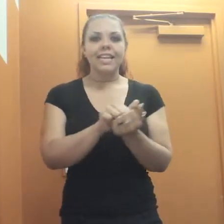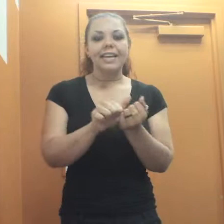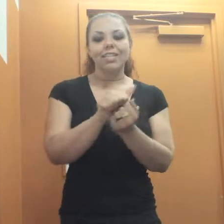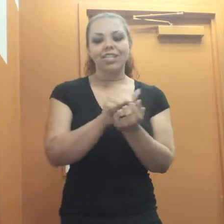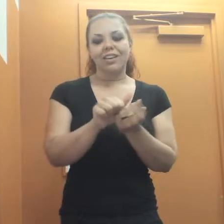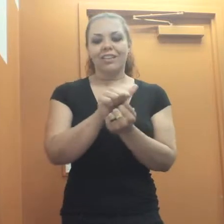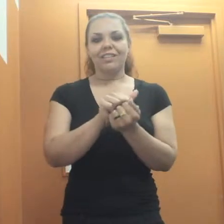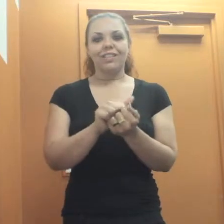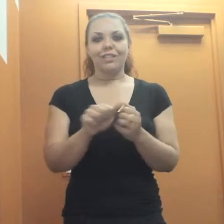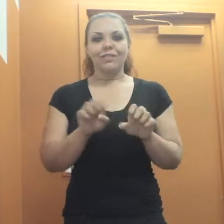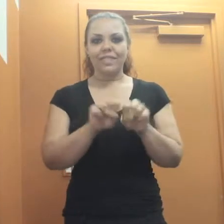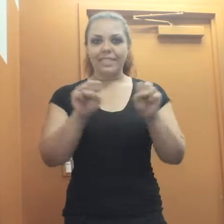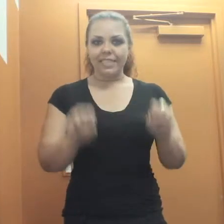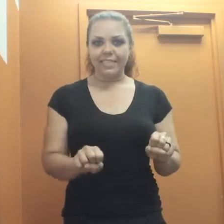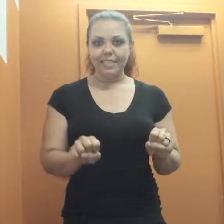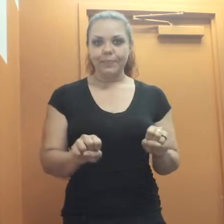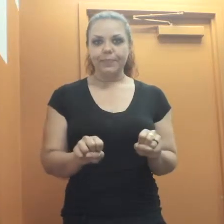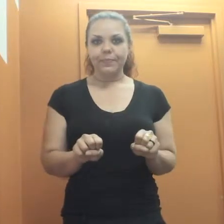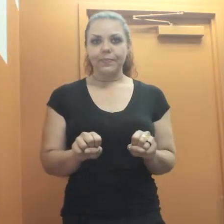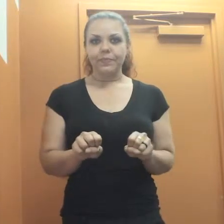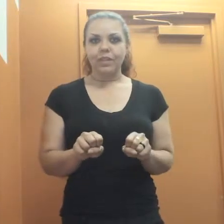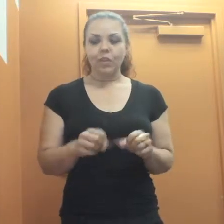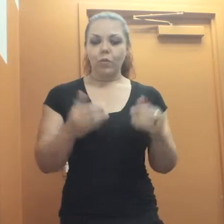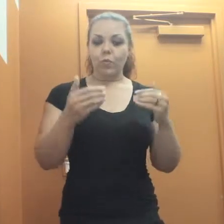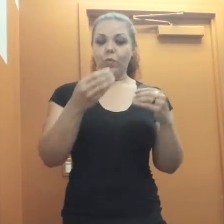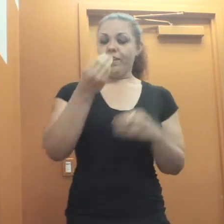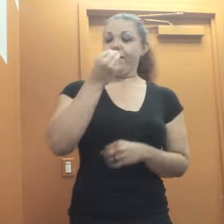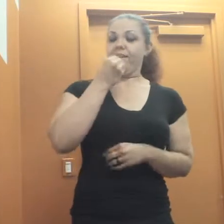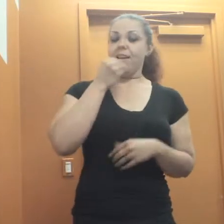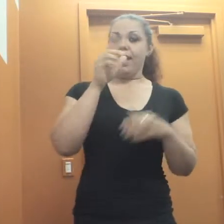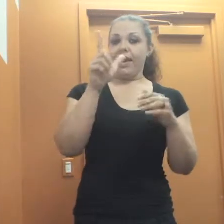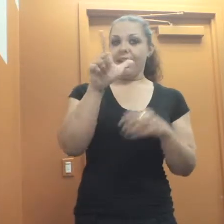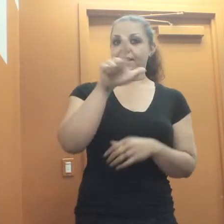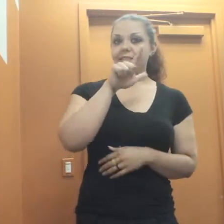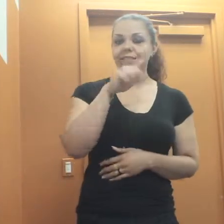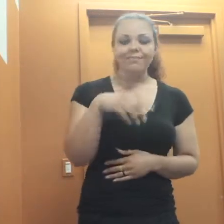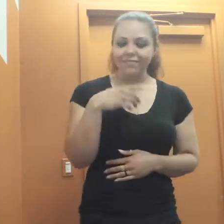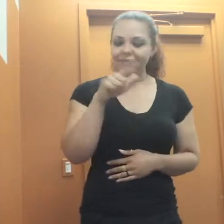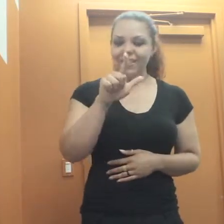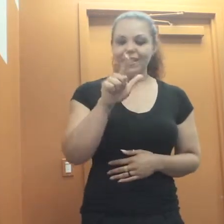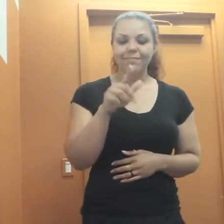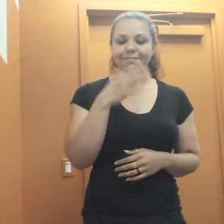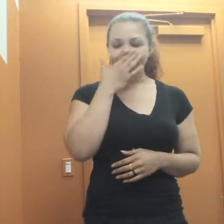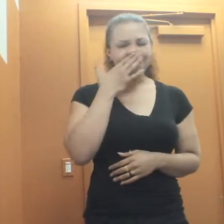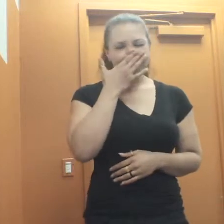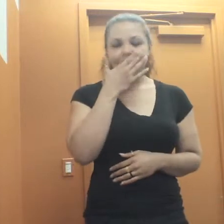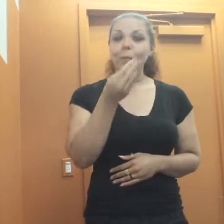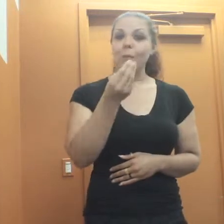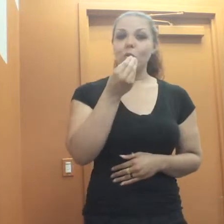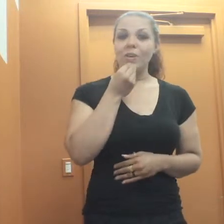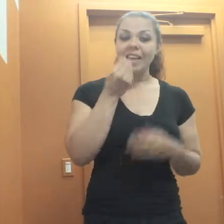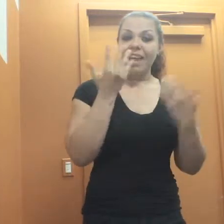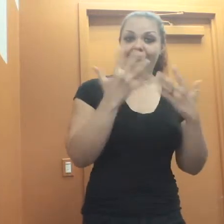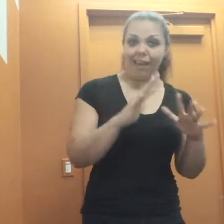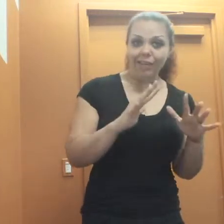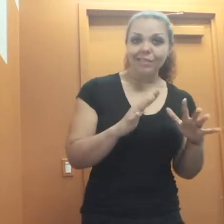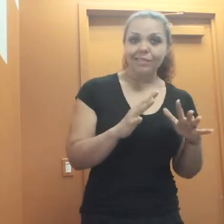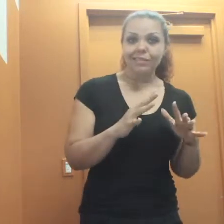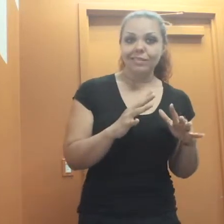had lunch and we're sitting here, and our bodies are actually doing the things that we're going to talk about right now. And when you went to